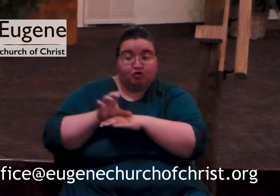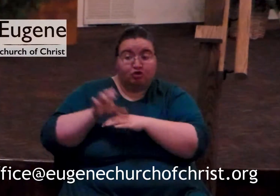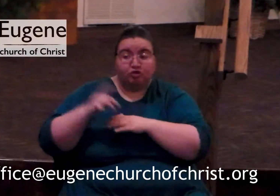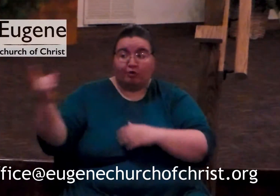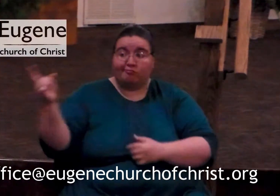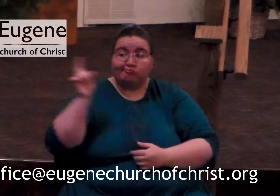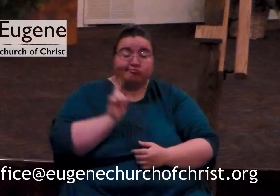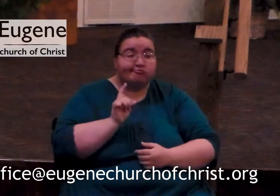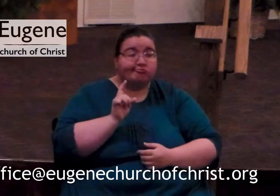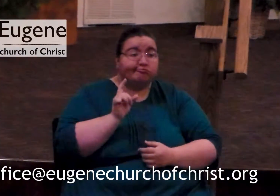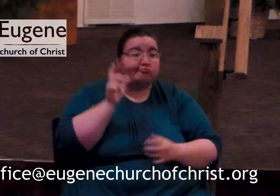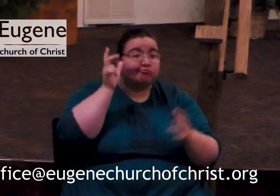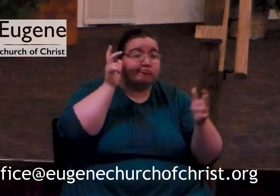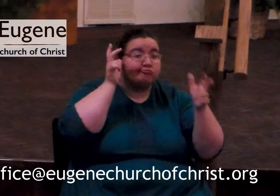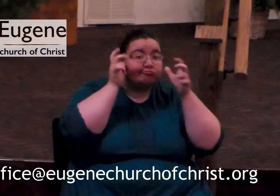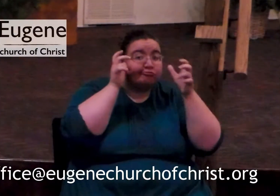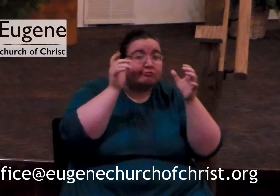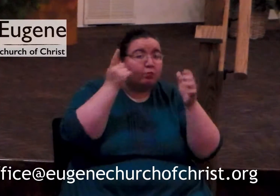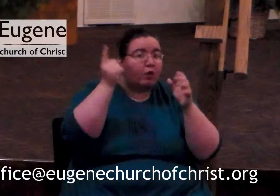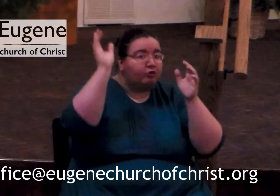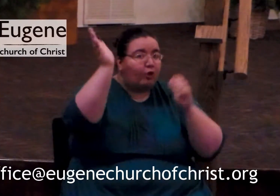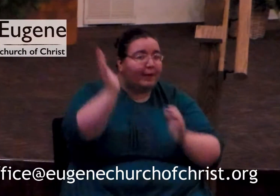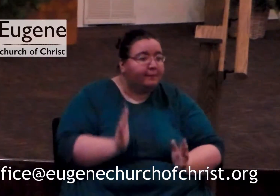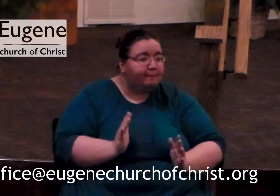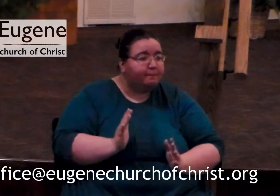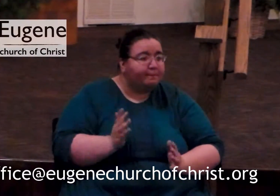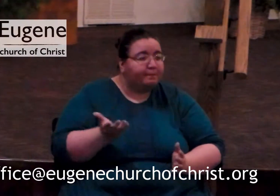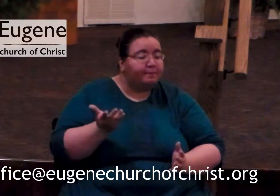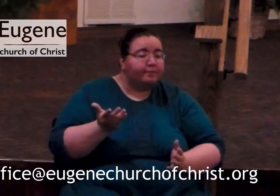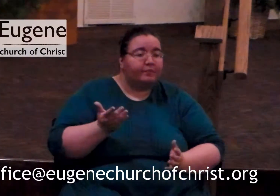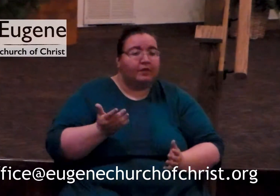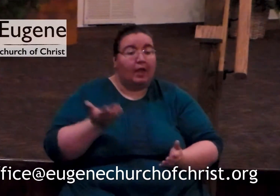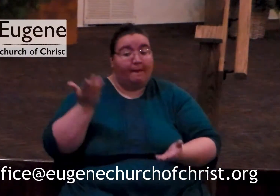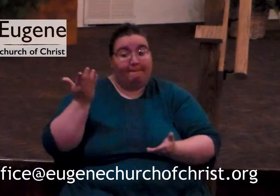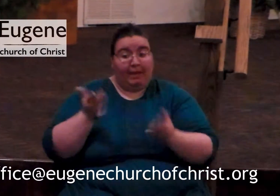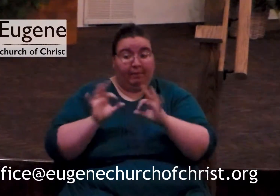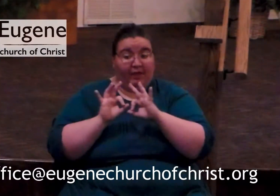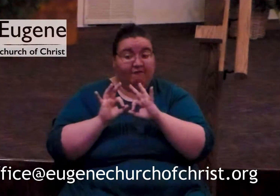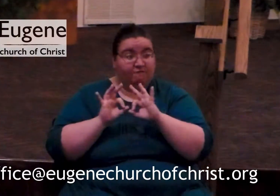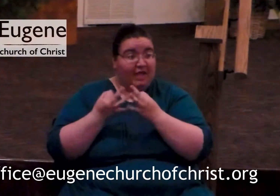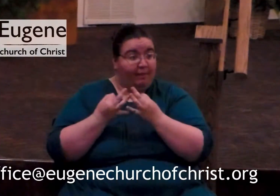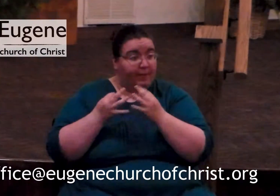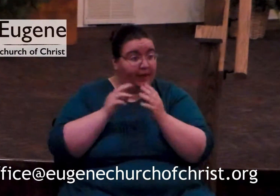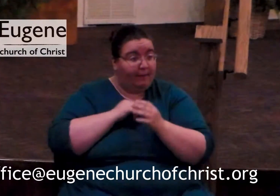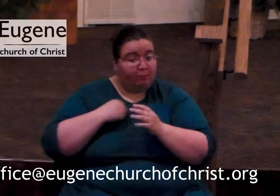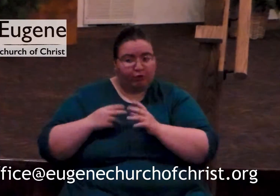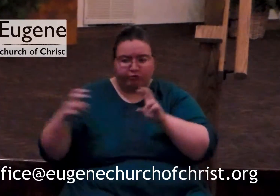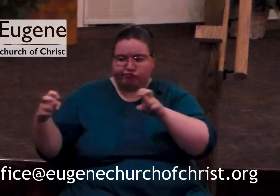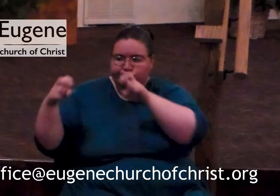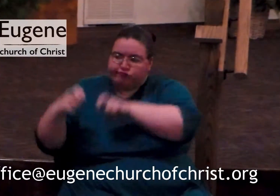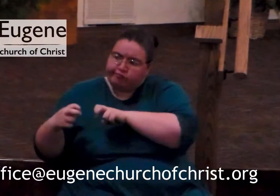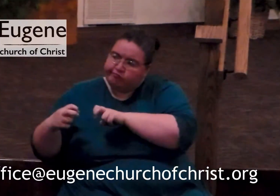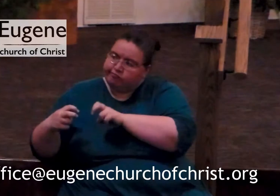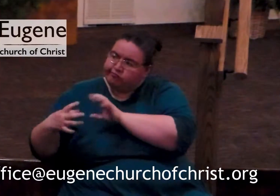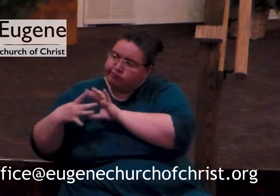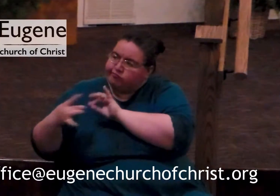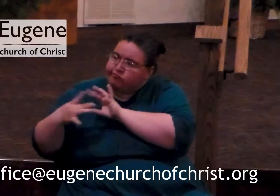like this. For some, it might be a family member who sat down with them and talked to them. For some, they might have just heard it in